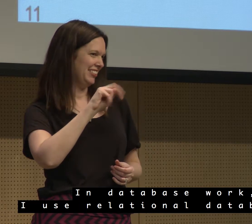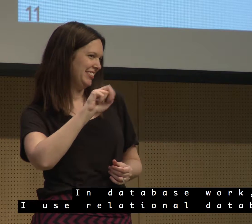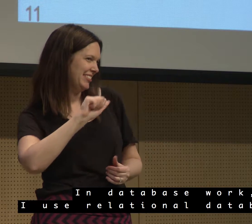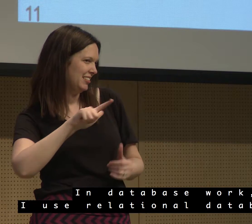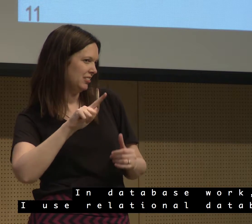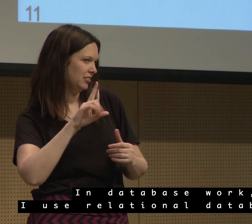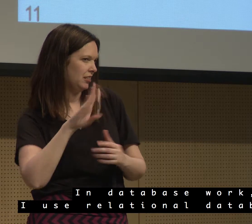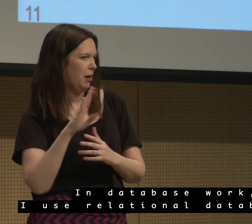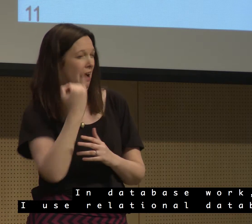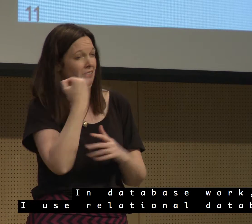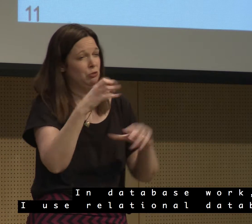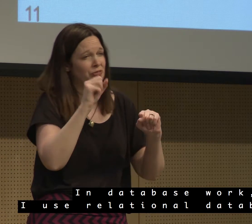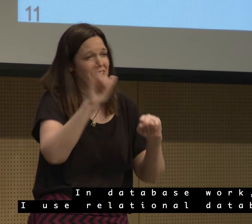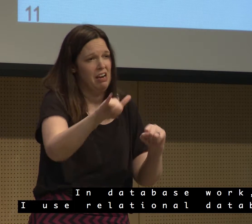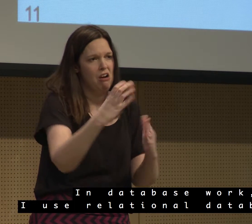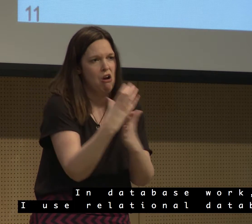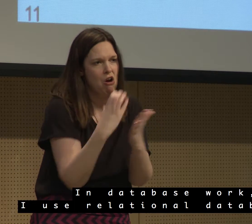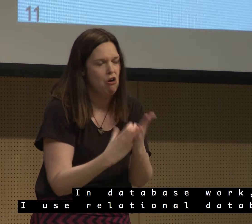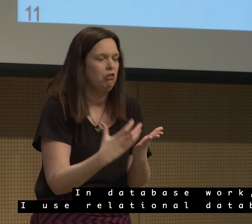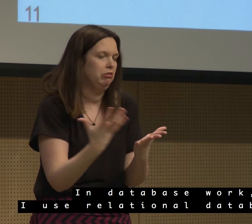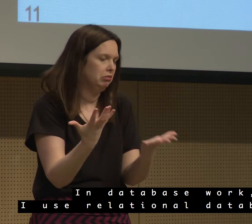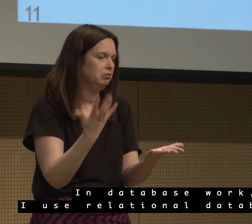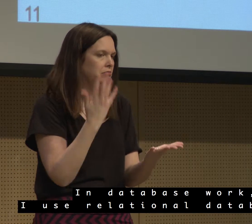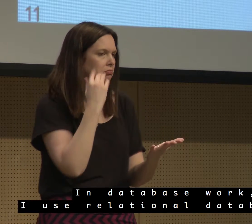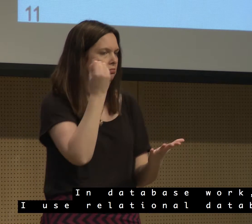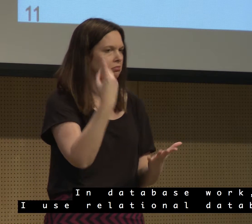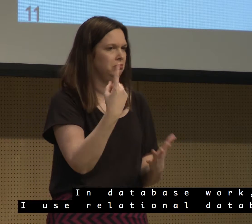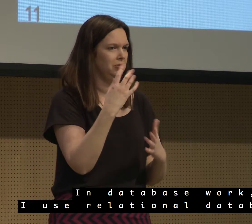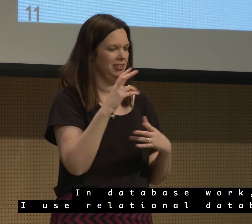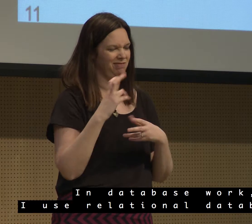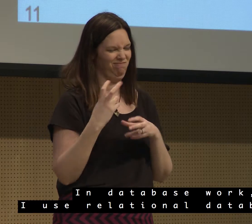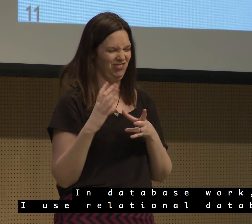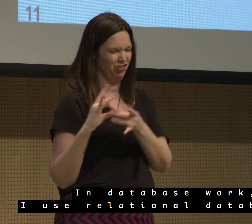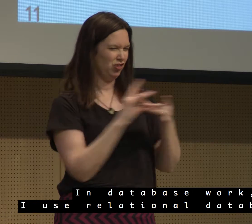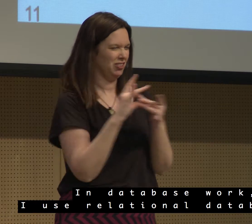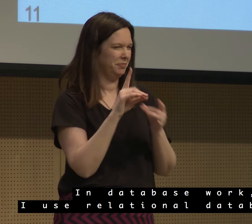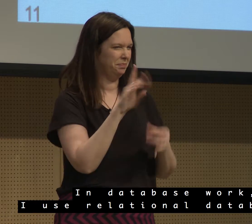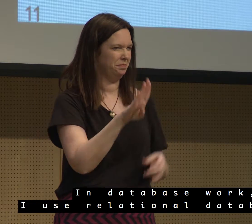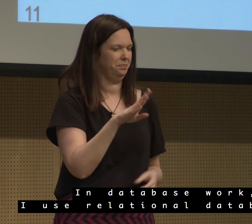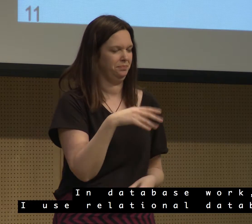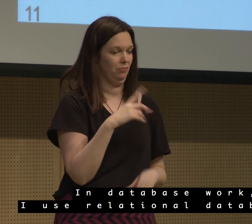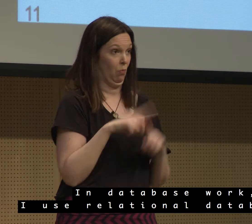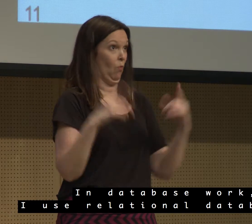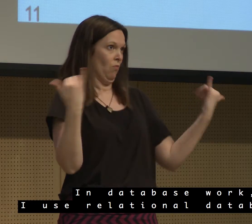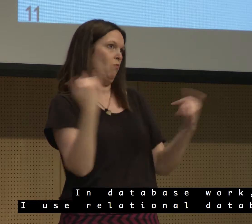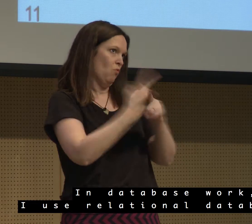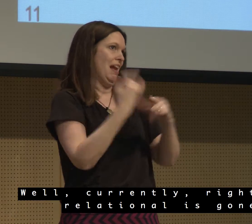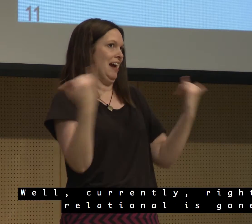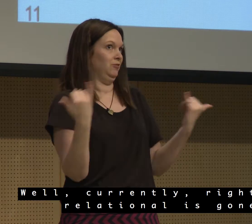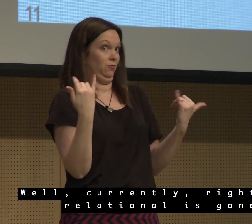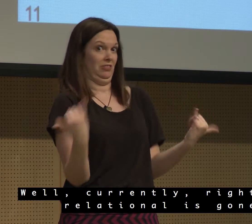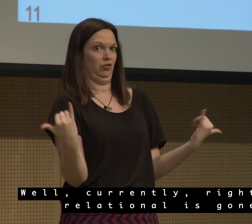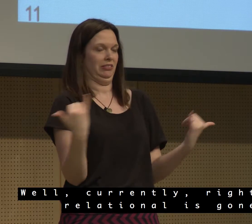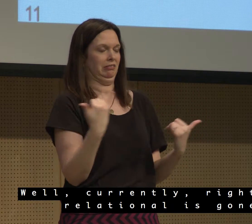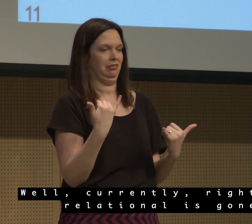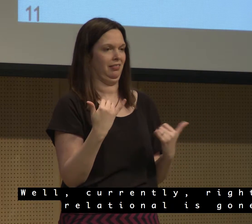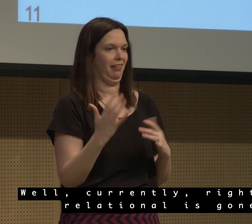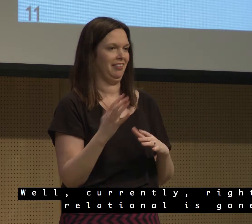I use relational databases. well, currently, right